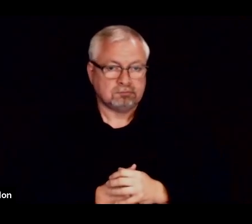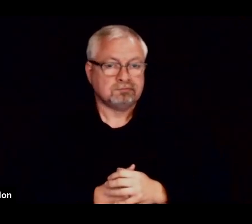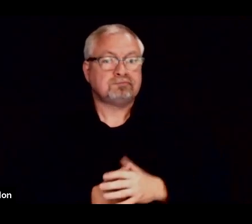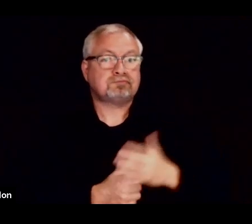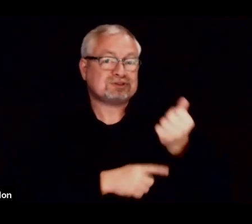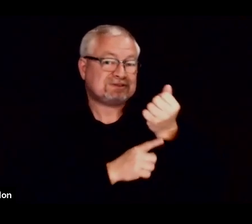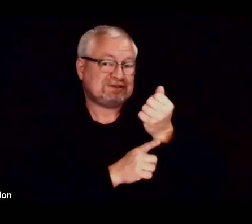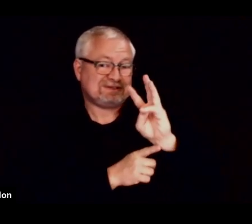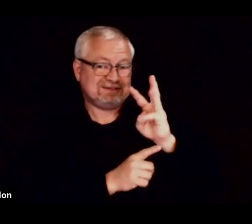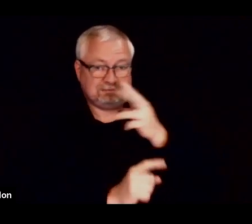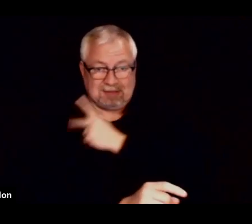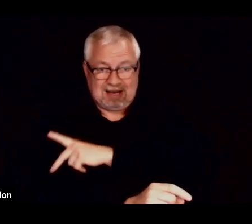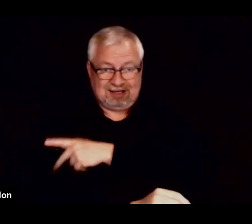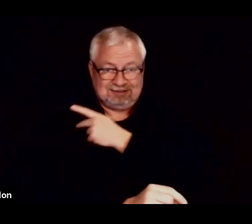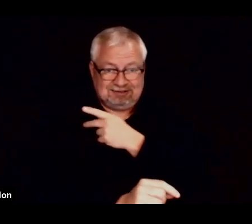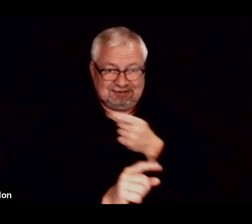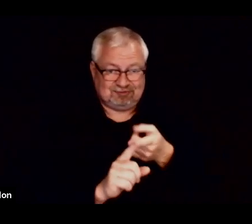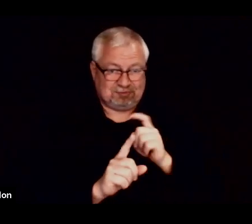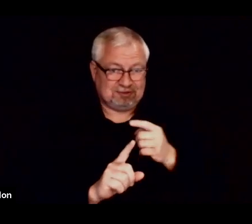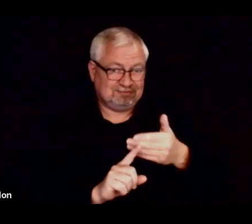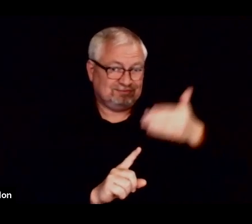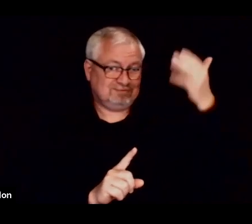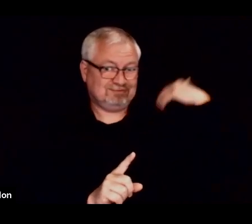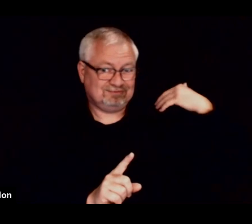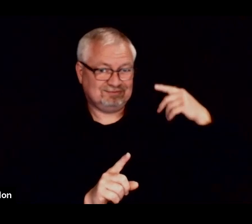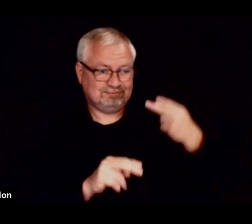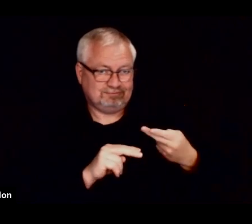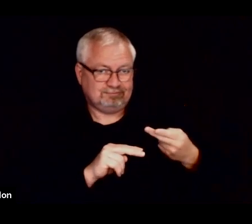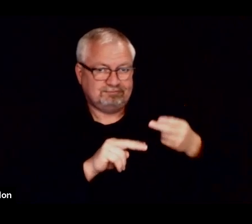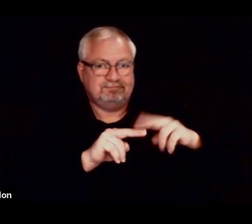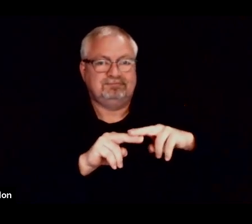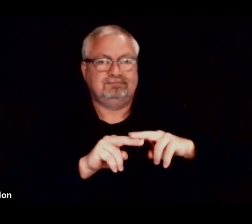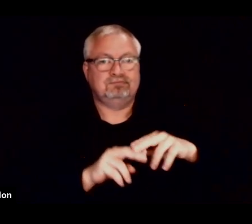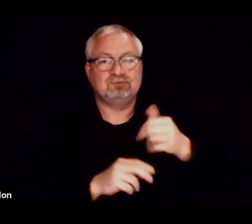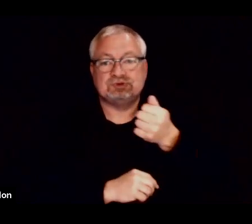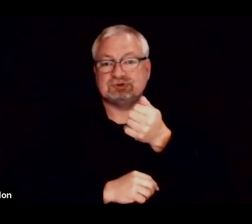day, 17 additional in ICU.